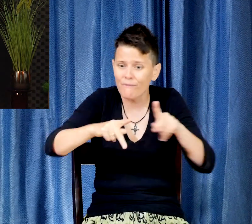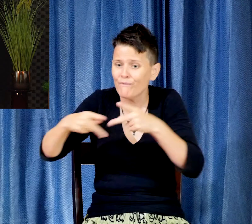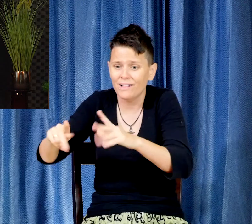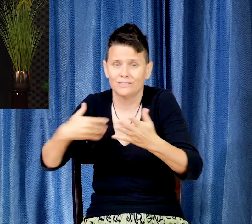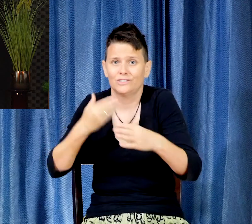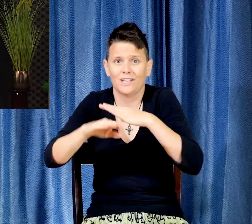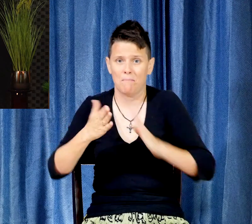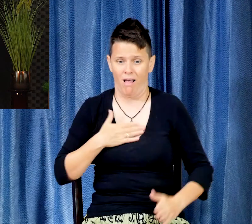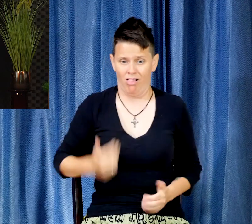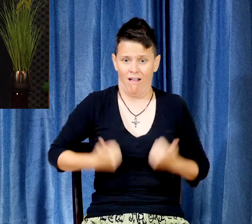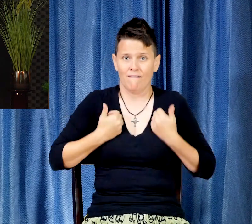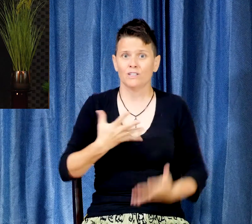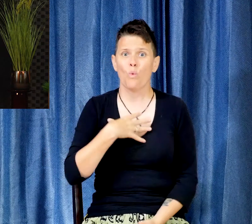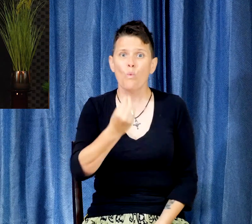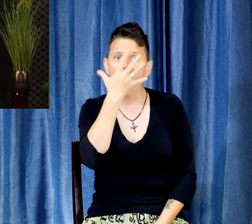work.